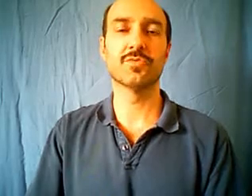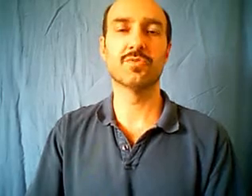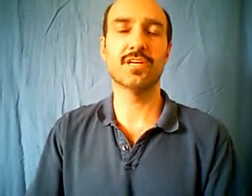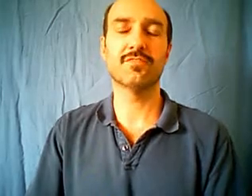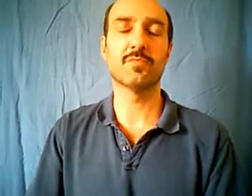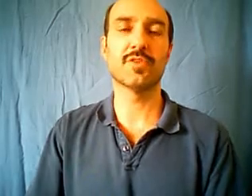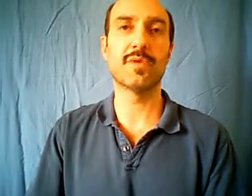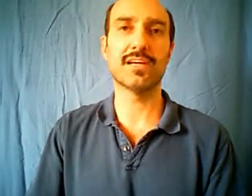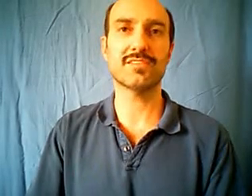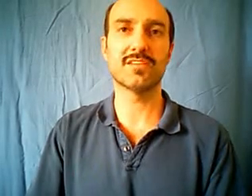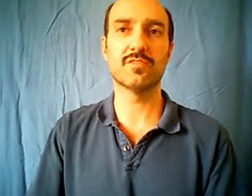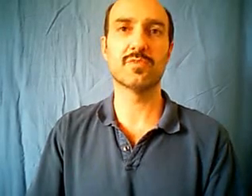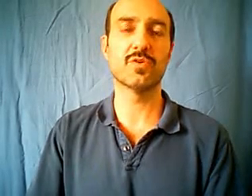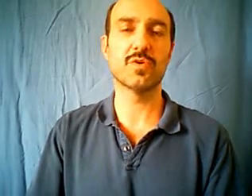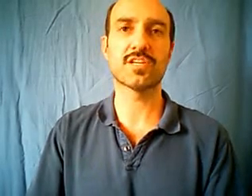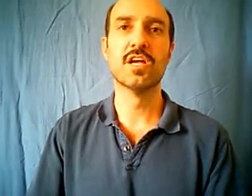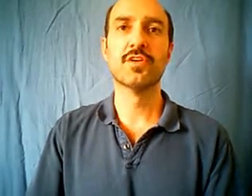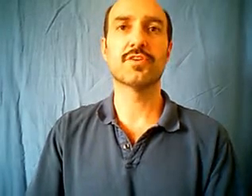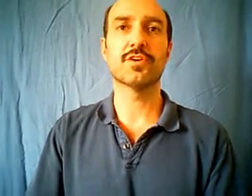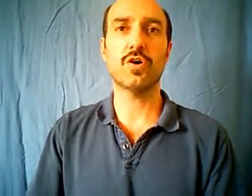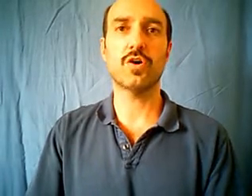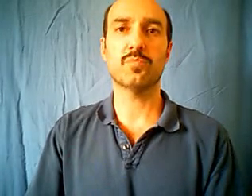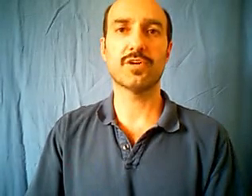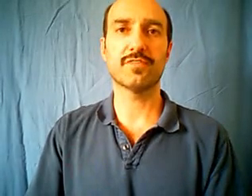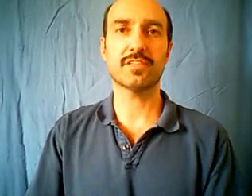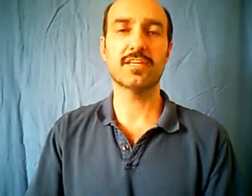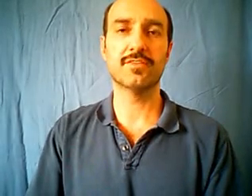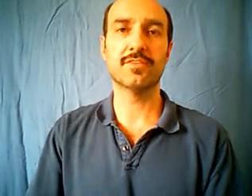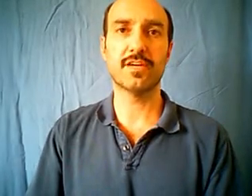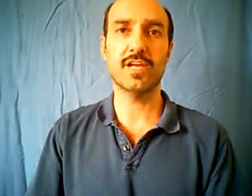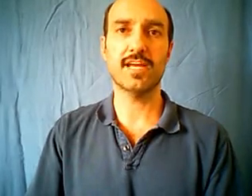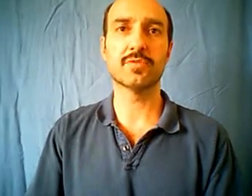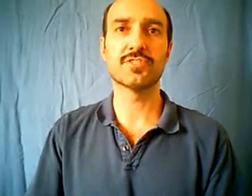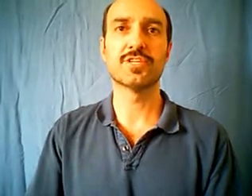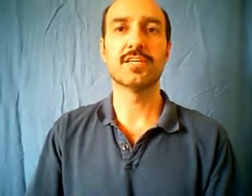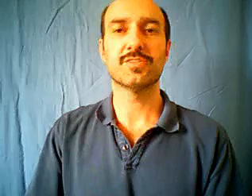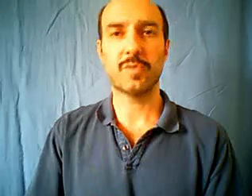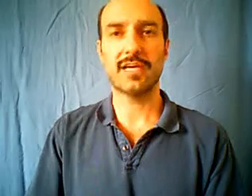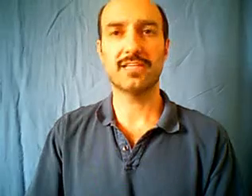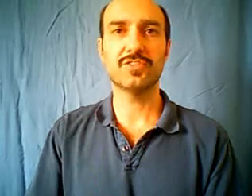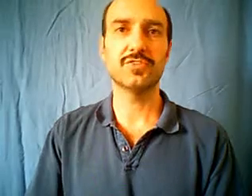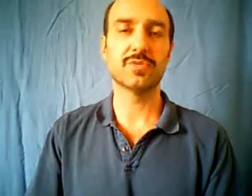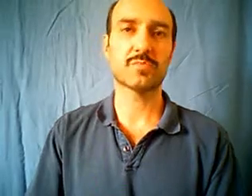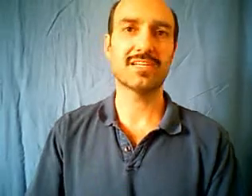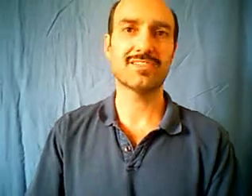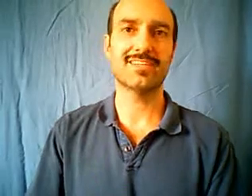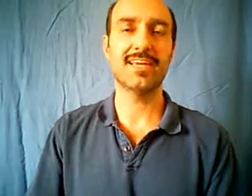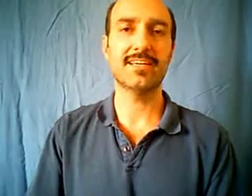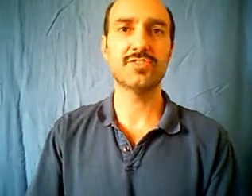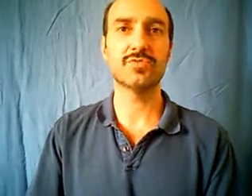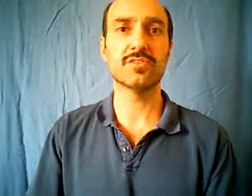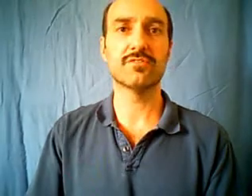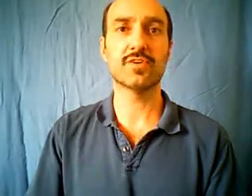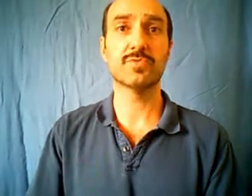None of them are the best, none of them are the worst. They're all perfect in their language. In Spanish, you express age using the verb to